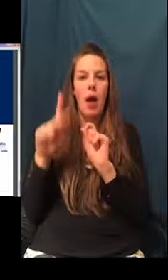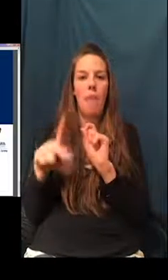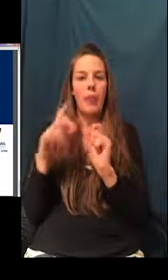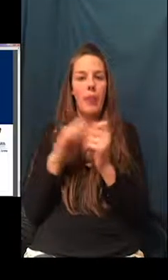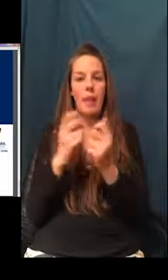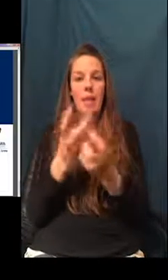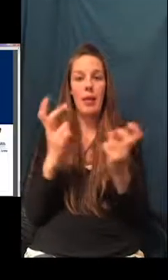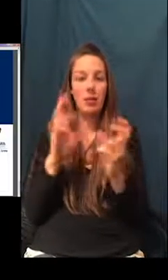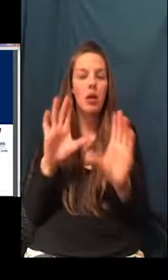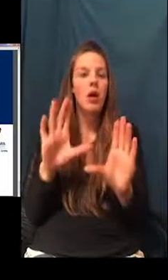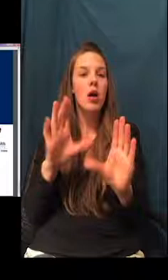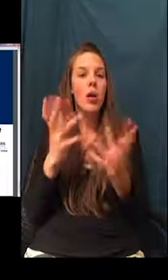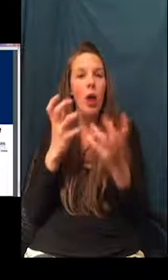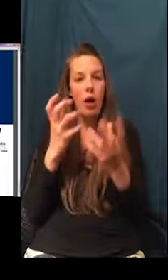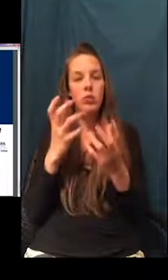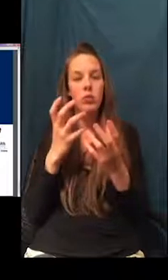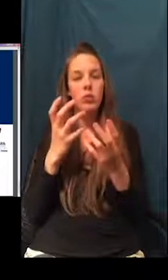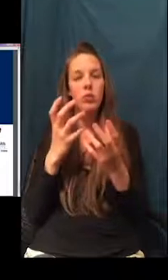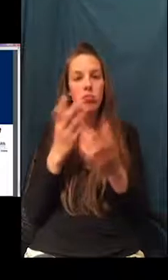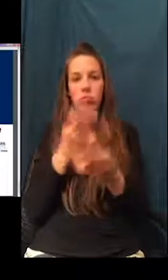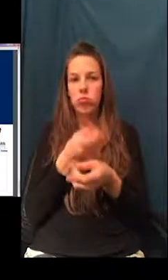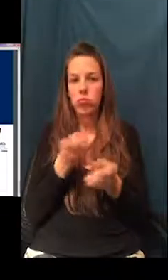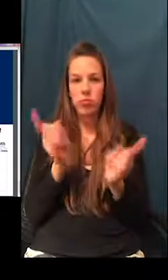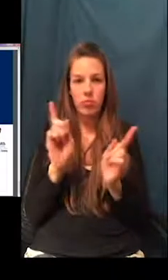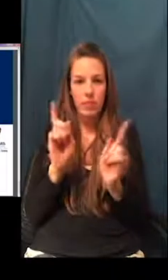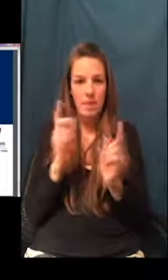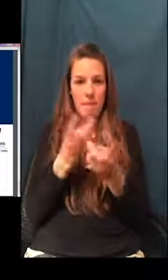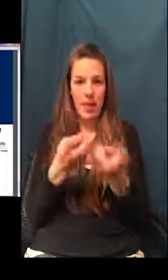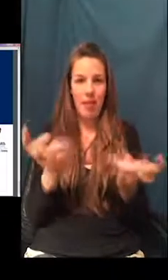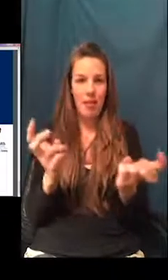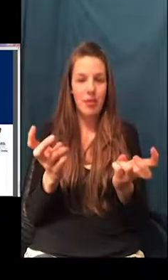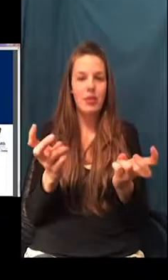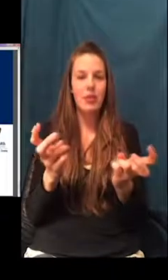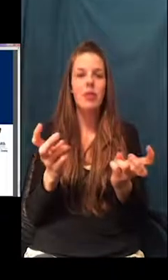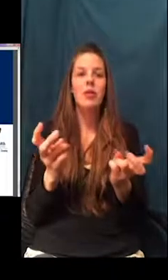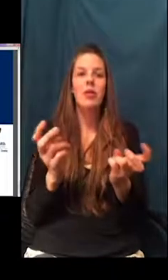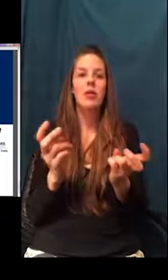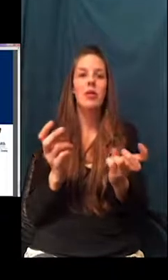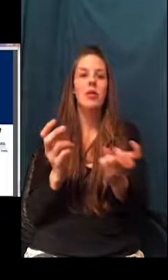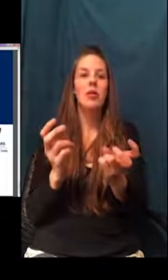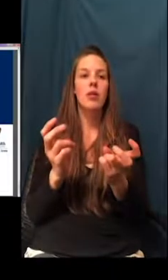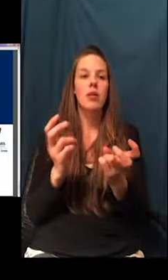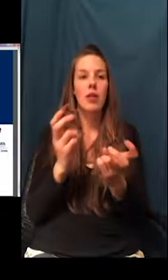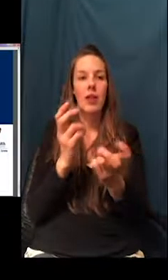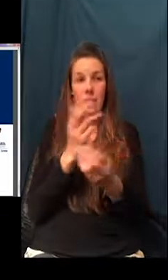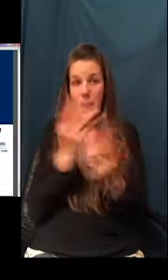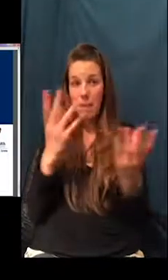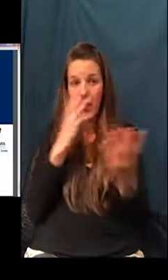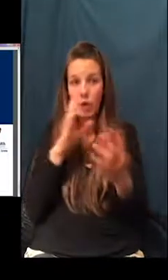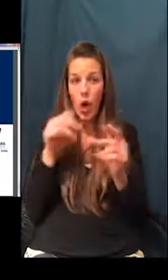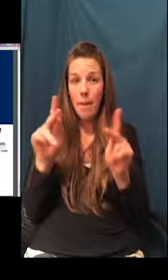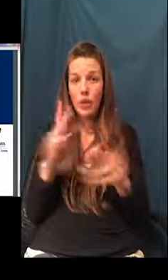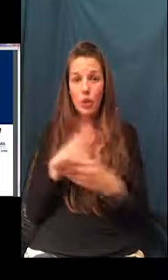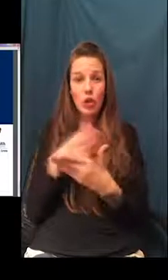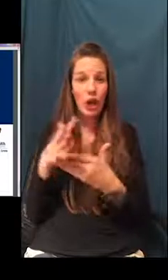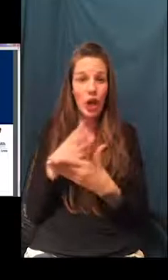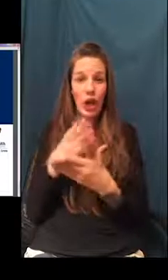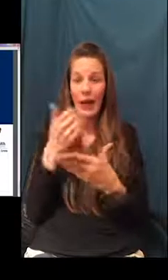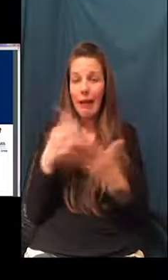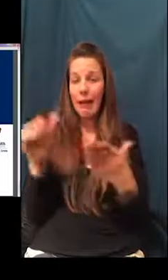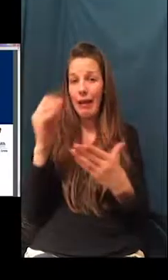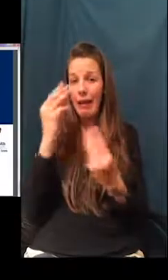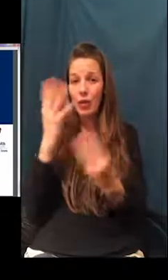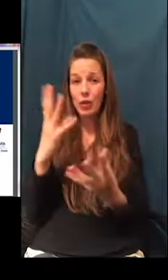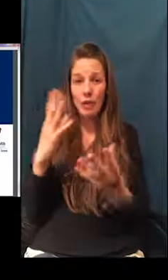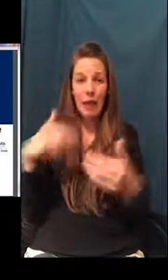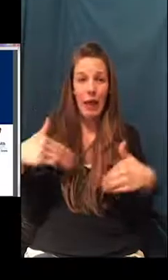panelists. I do want to have our panelists let them have the opportunity to share any